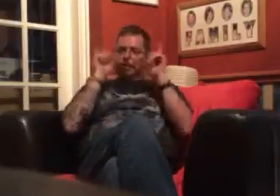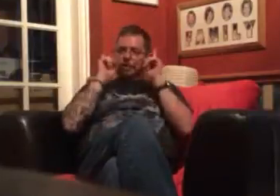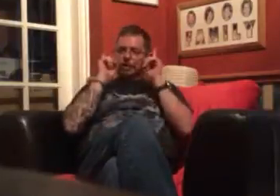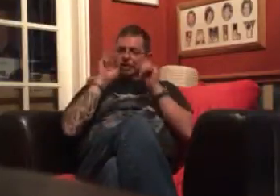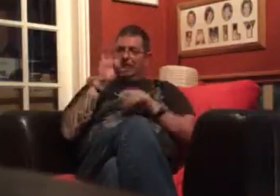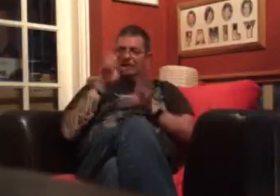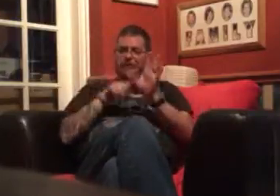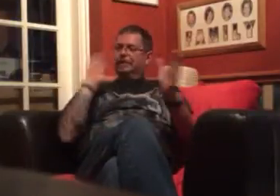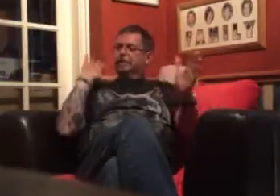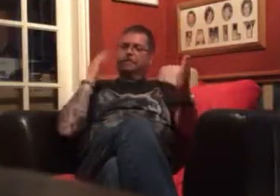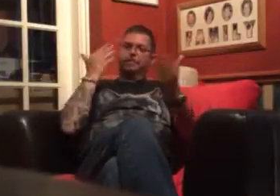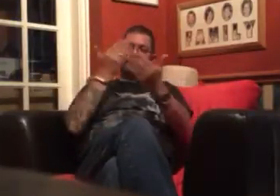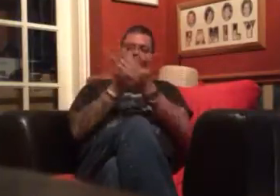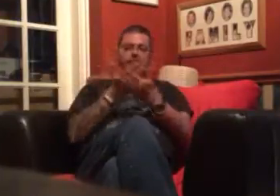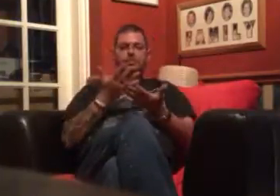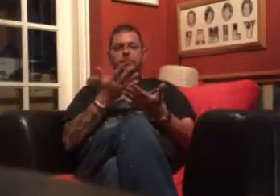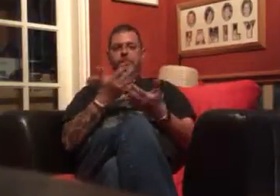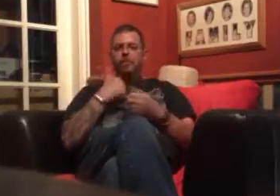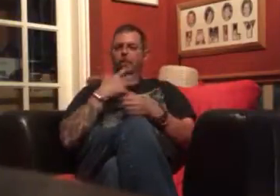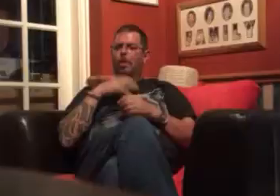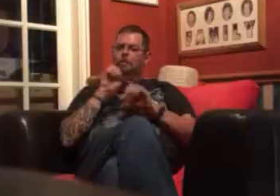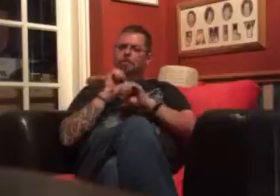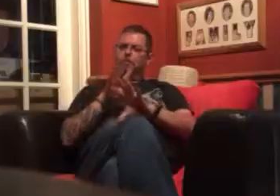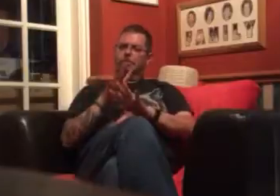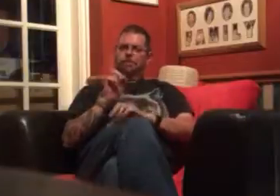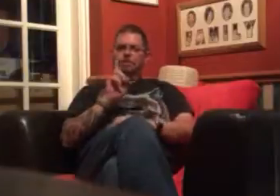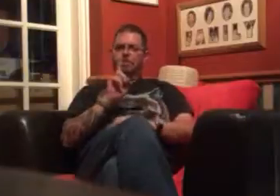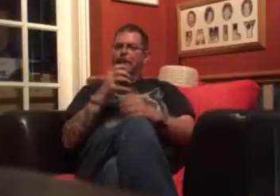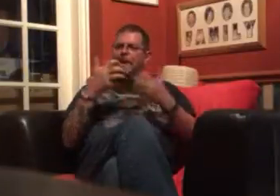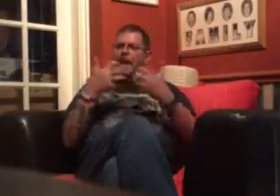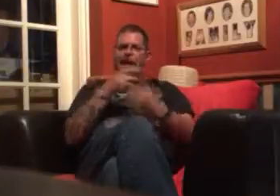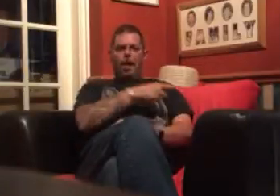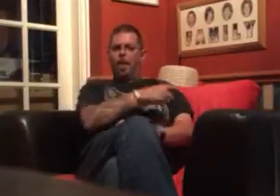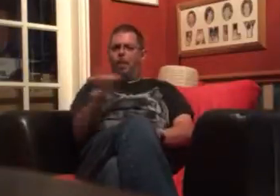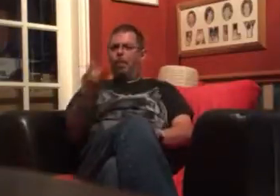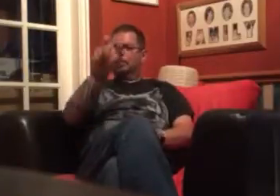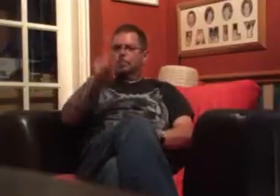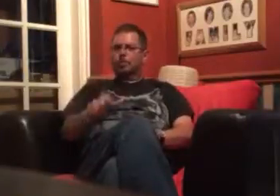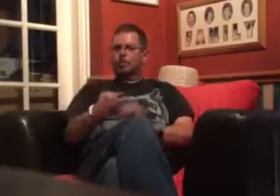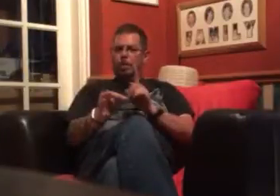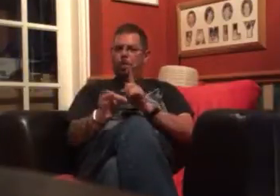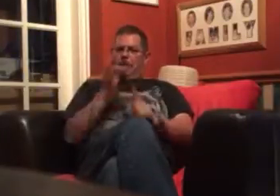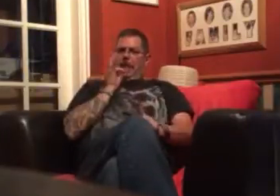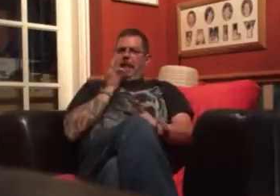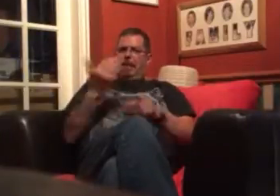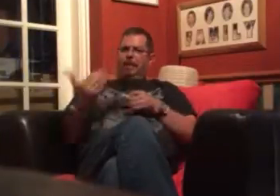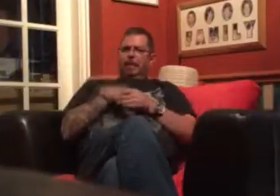I'm a lecturer at university and have been for the past 18 years. What I wanted to talk to you about was how